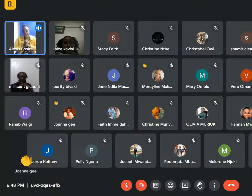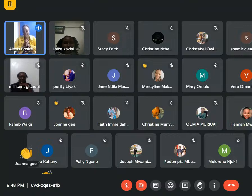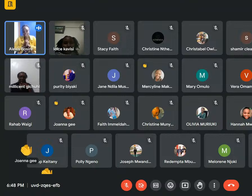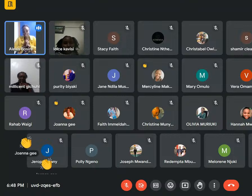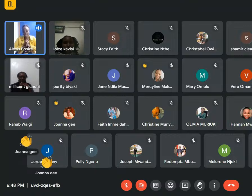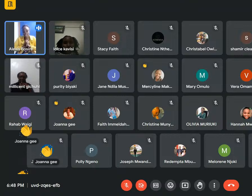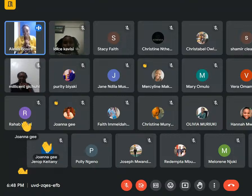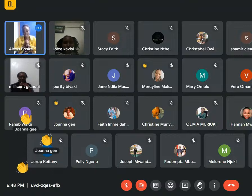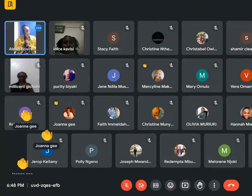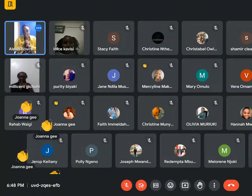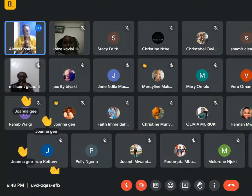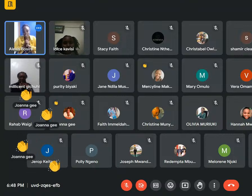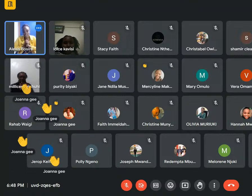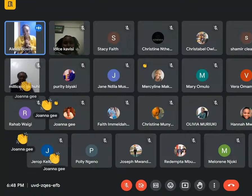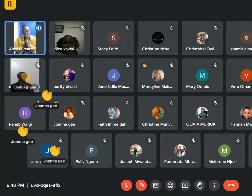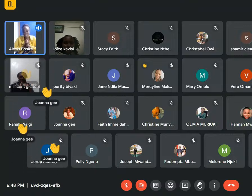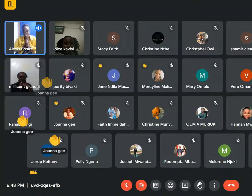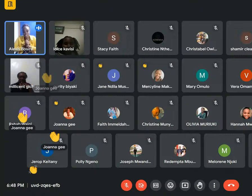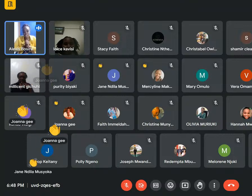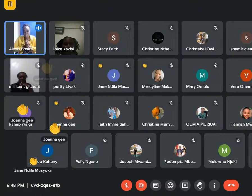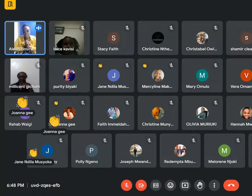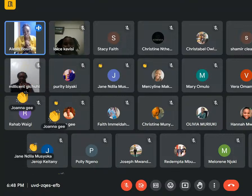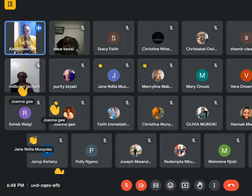much. Today's recording.